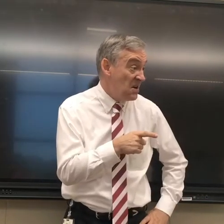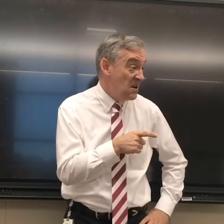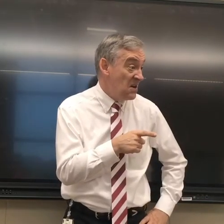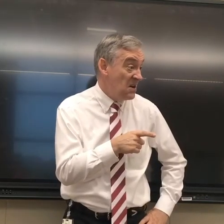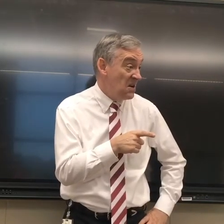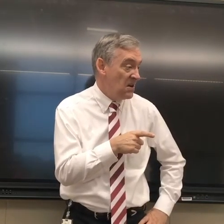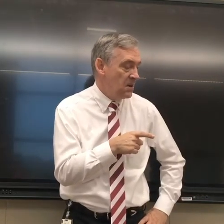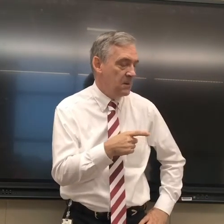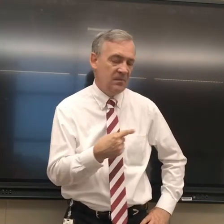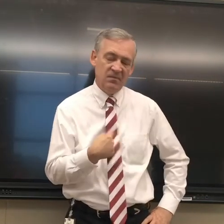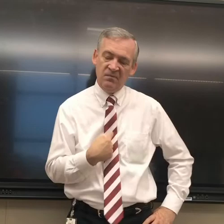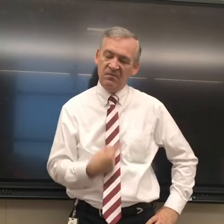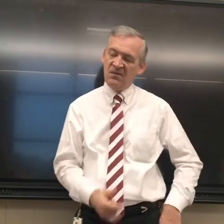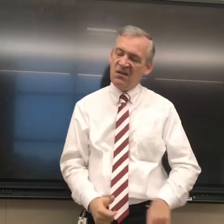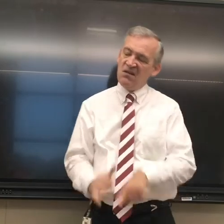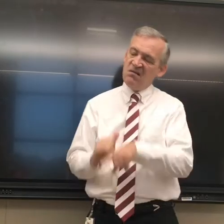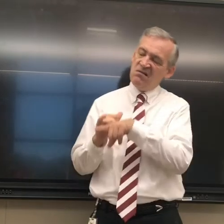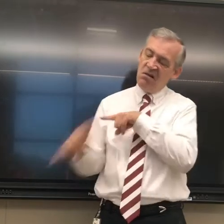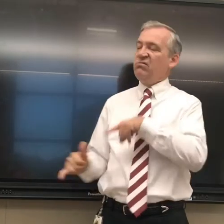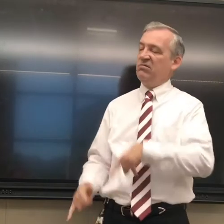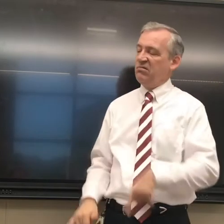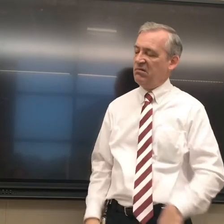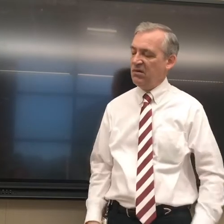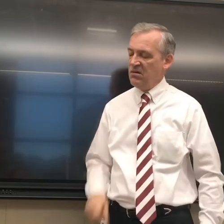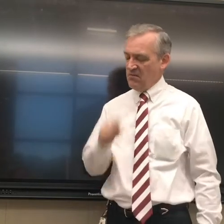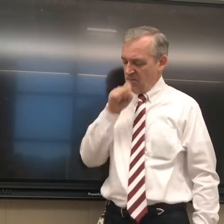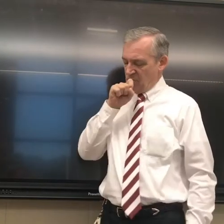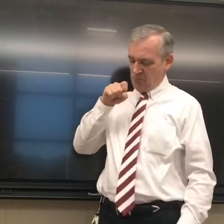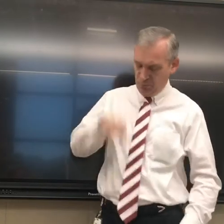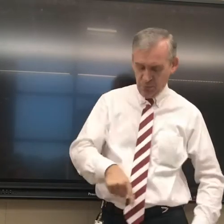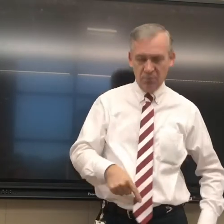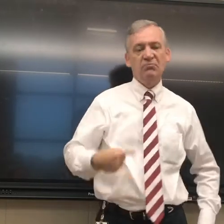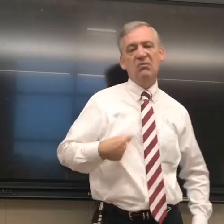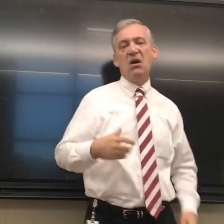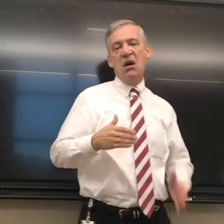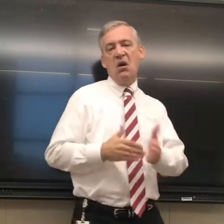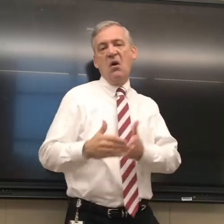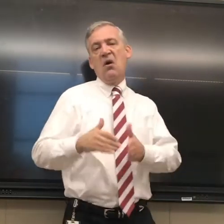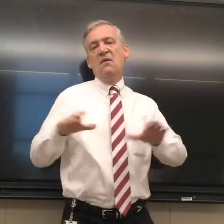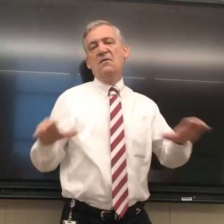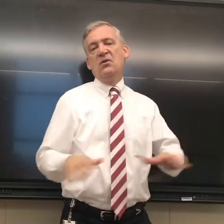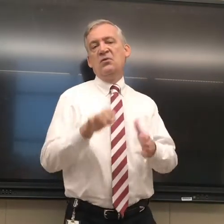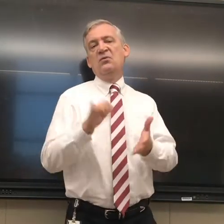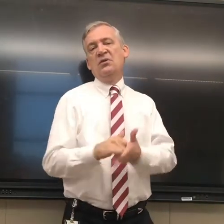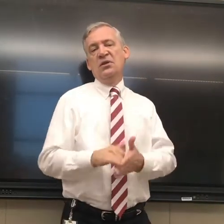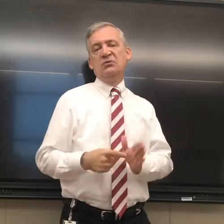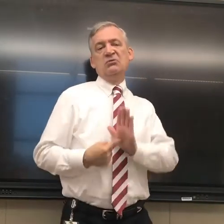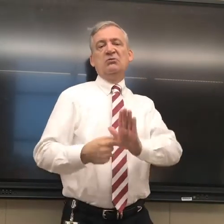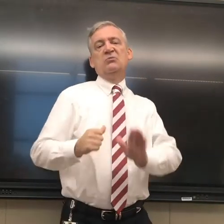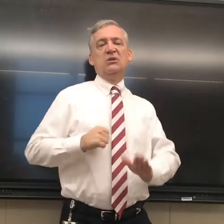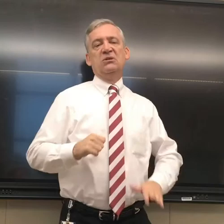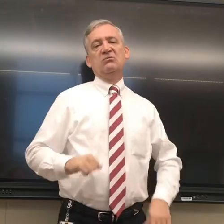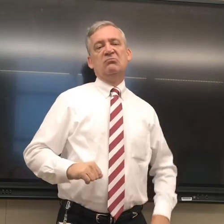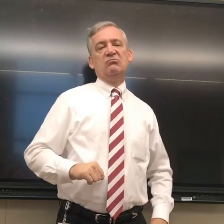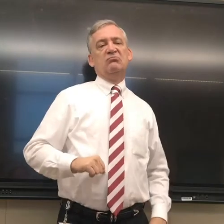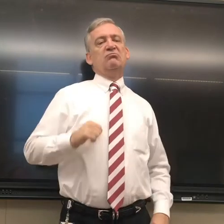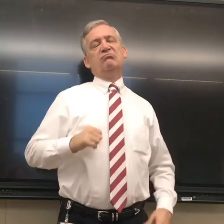I cursed and spat on the ground, my favorite gesture of phony bravado. Y'all children get